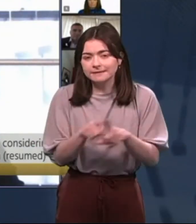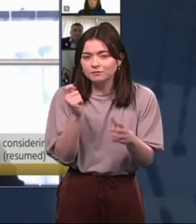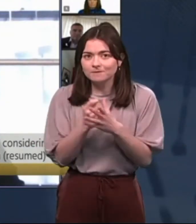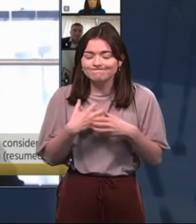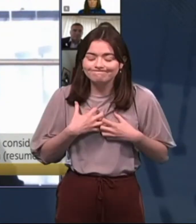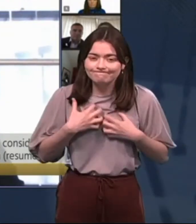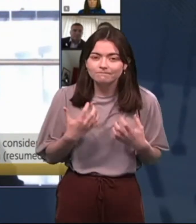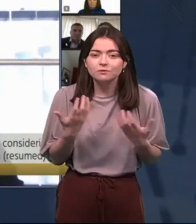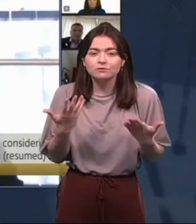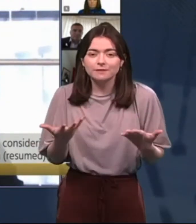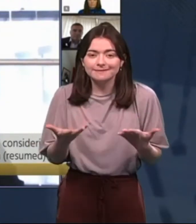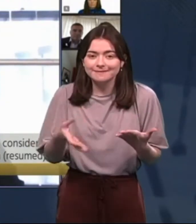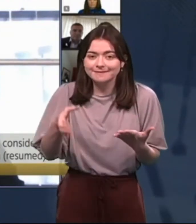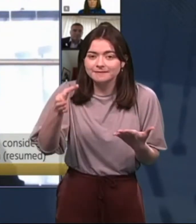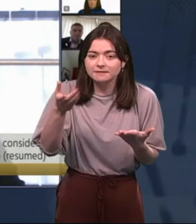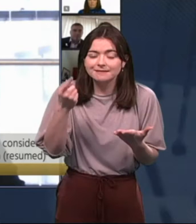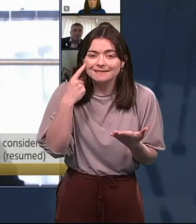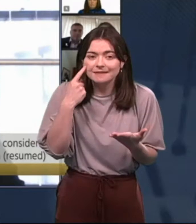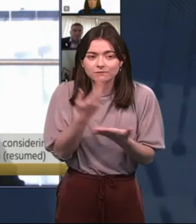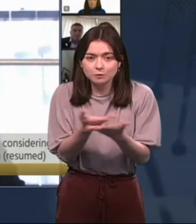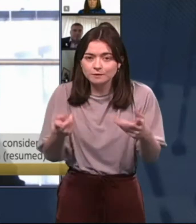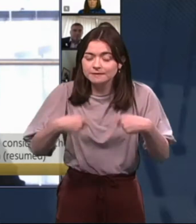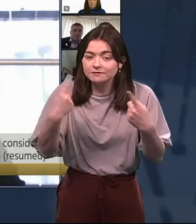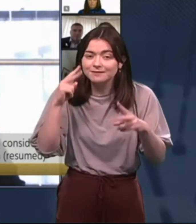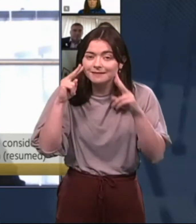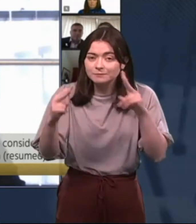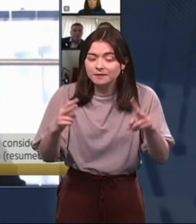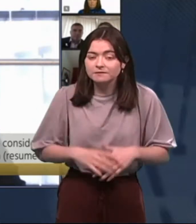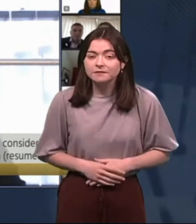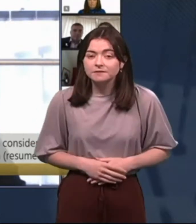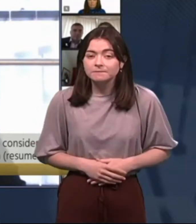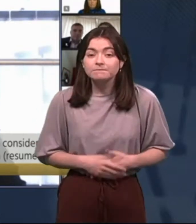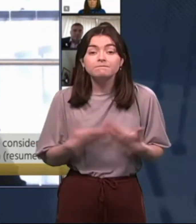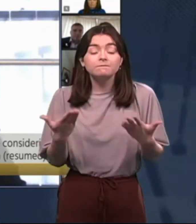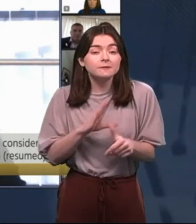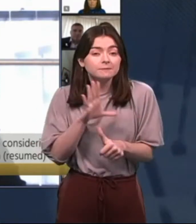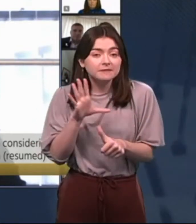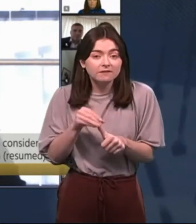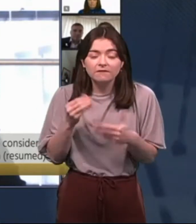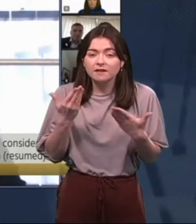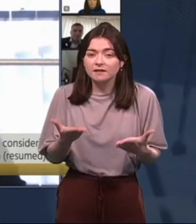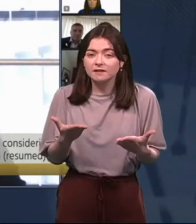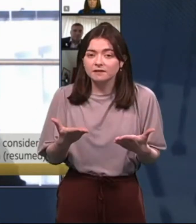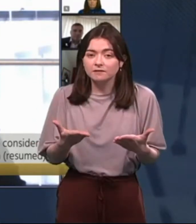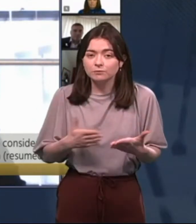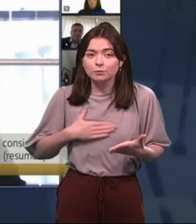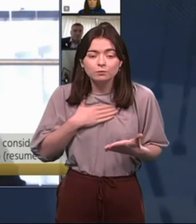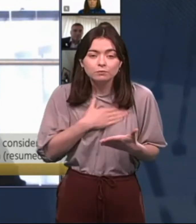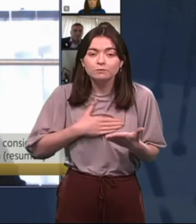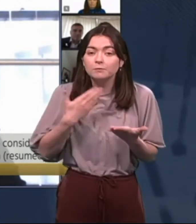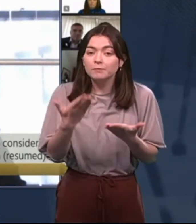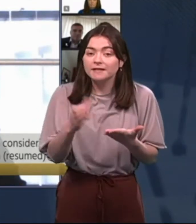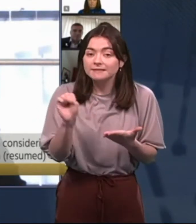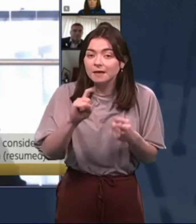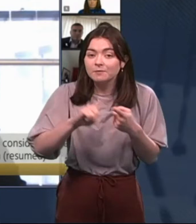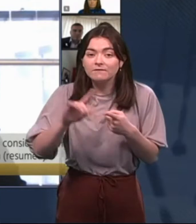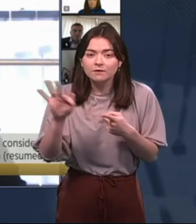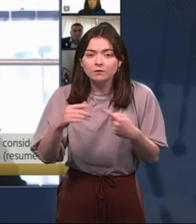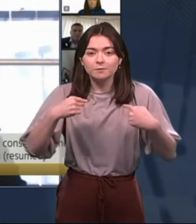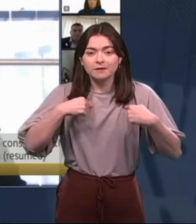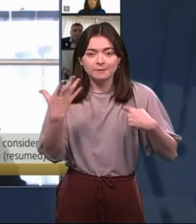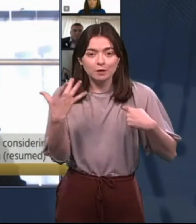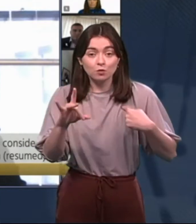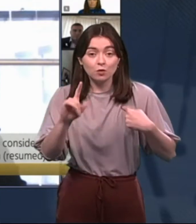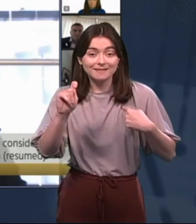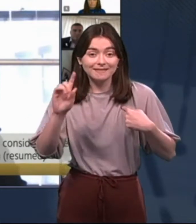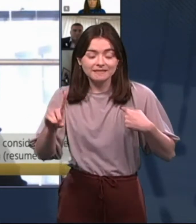think, to hear from the different witnesses. I'm obviously particularly taken by Simon and Fiona's statement being a Cork